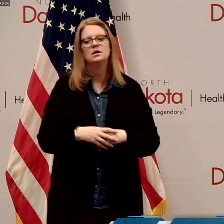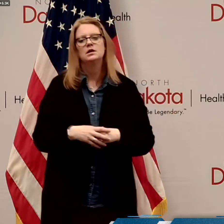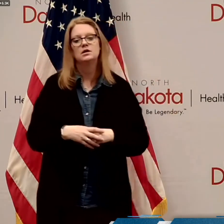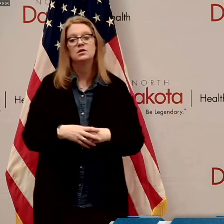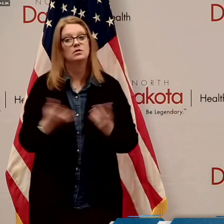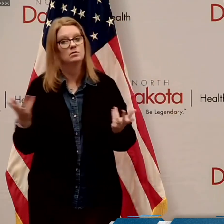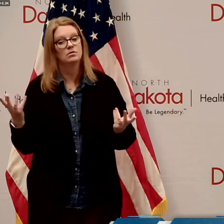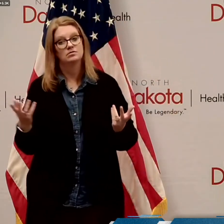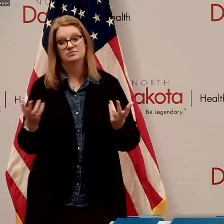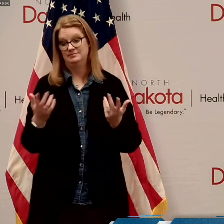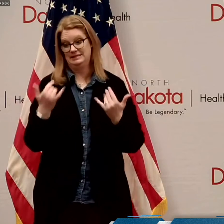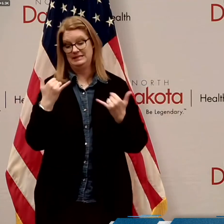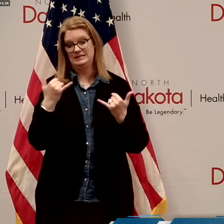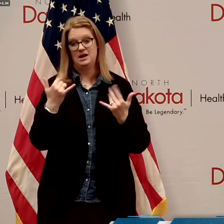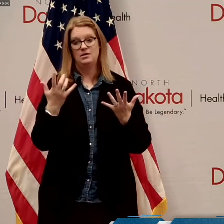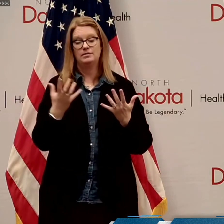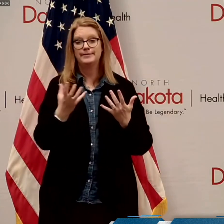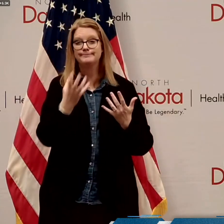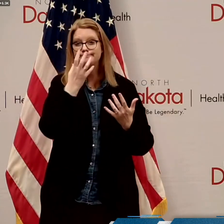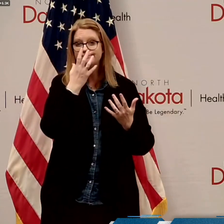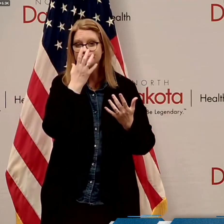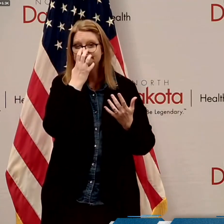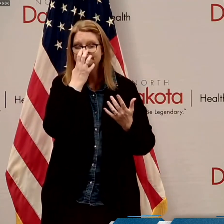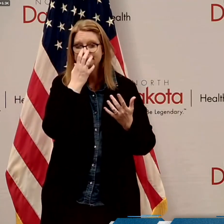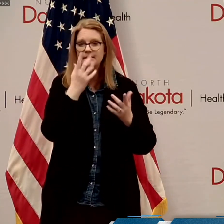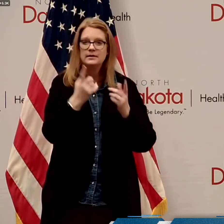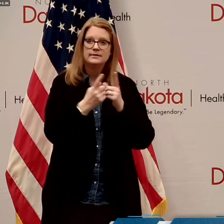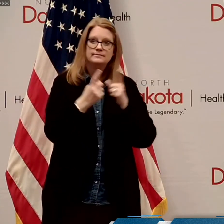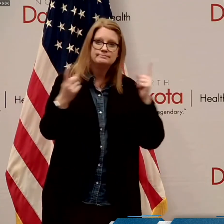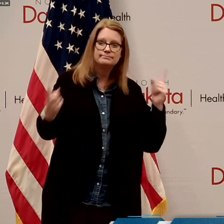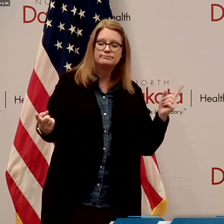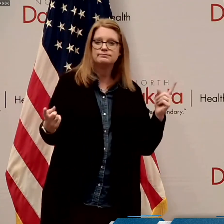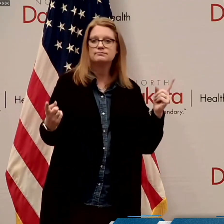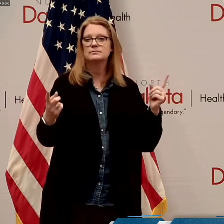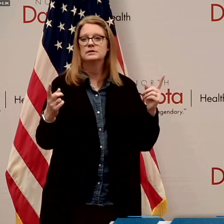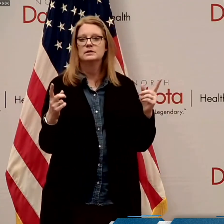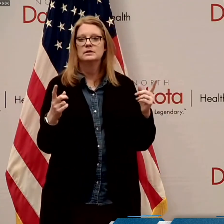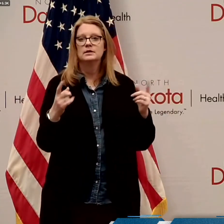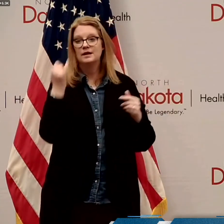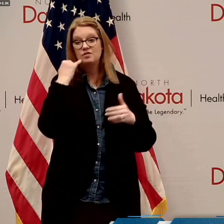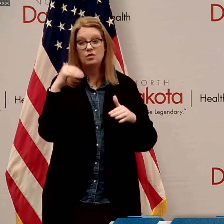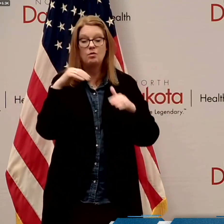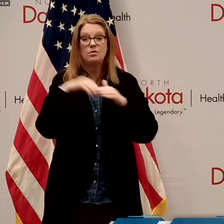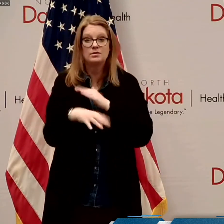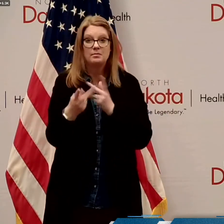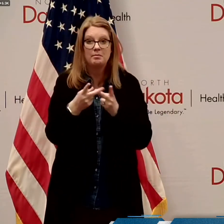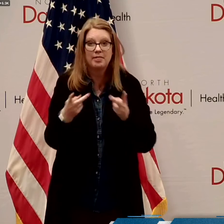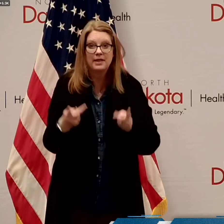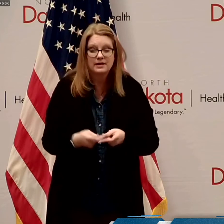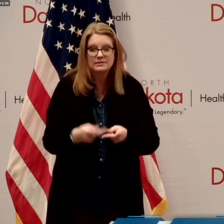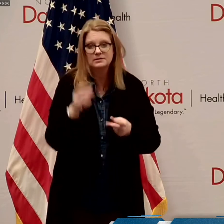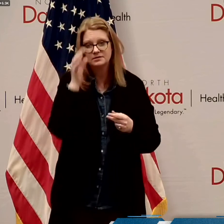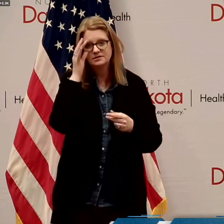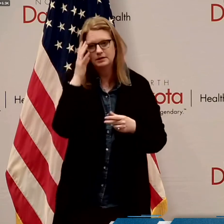physical distancing and wear a cloth covering when you're leaving home for essential errands. If you're going to be in a place where you can't be